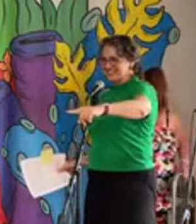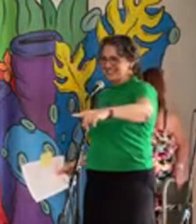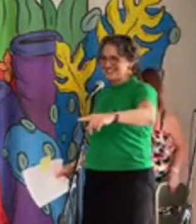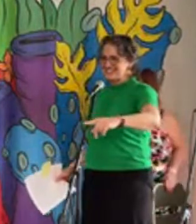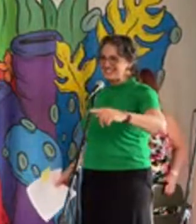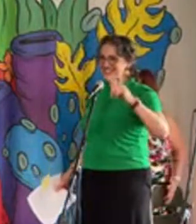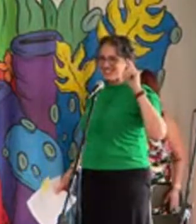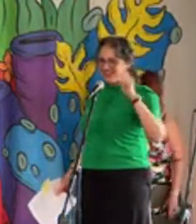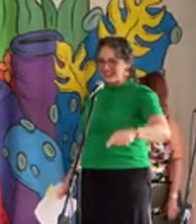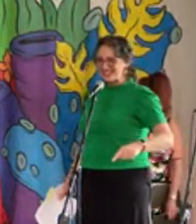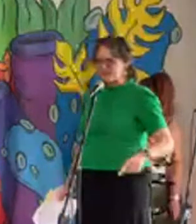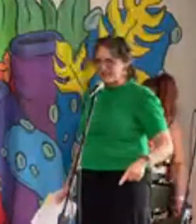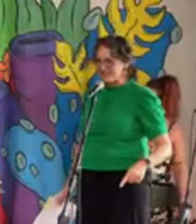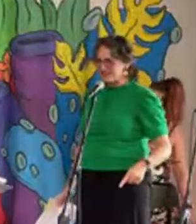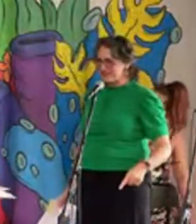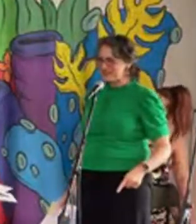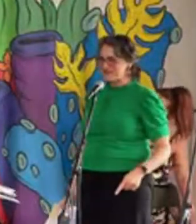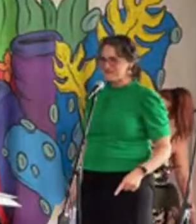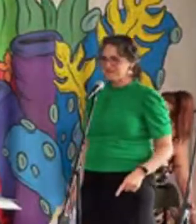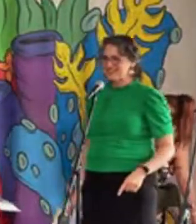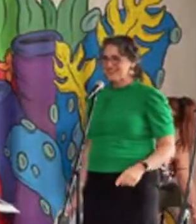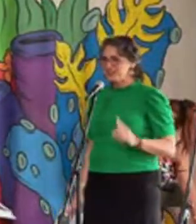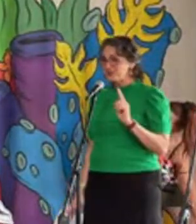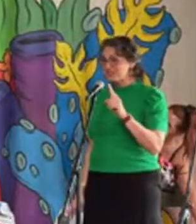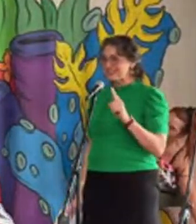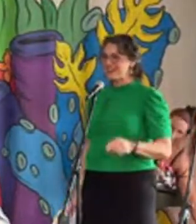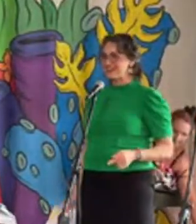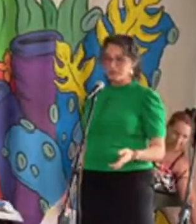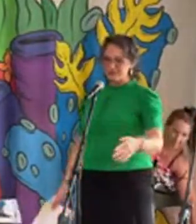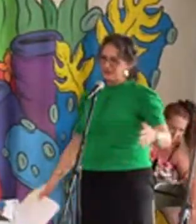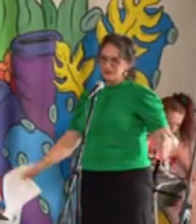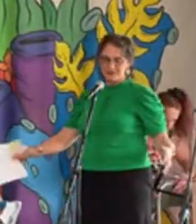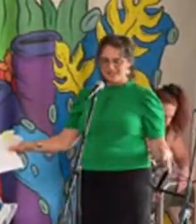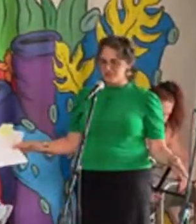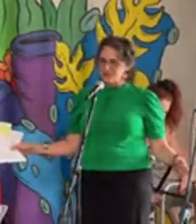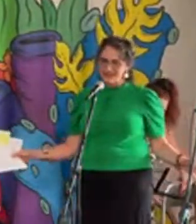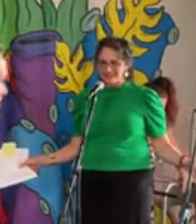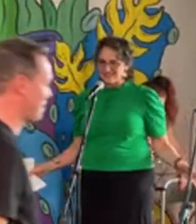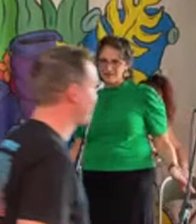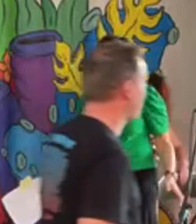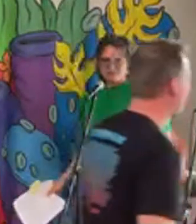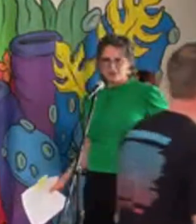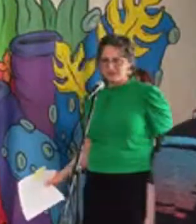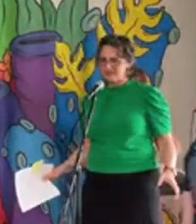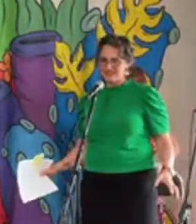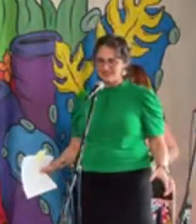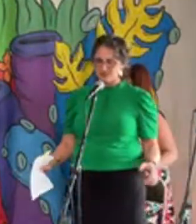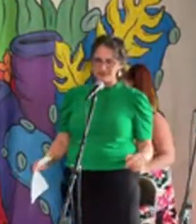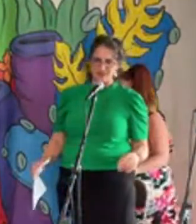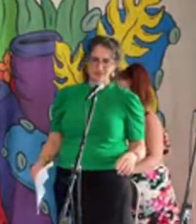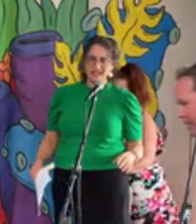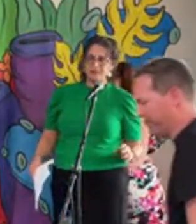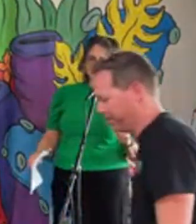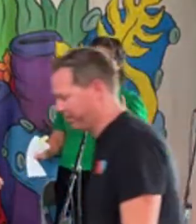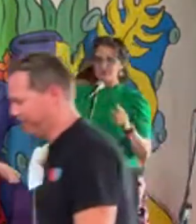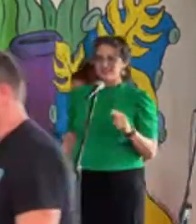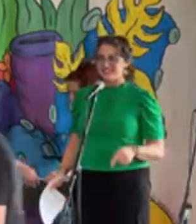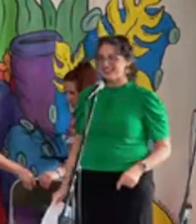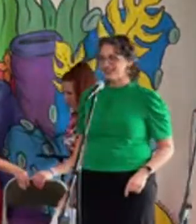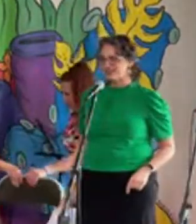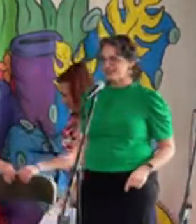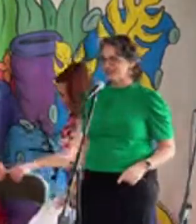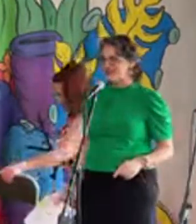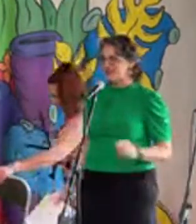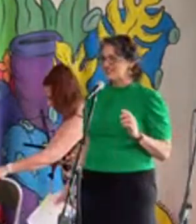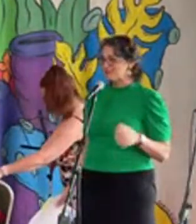Woo! This is his awesome venue. Usually not open. Feel free to do that as I'm doing things or whatever. But I just wanted to